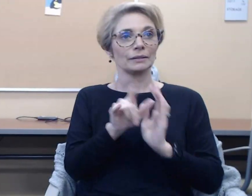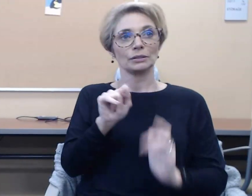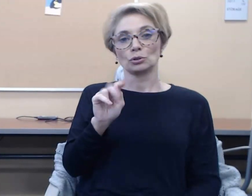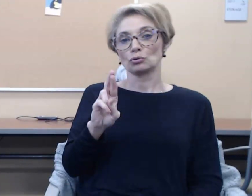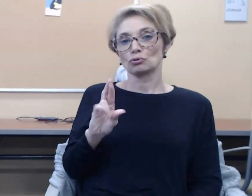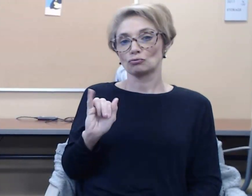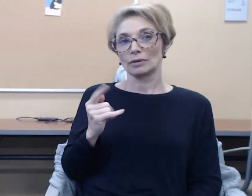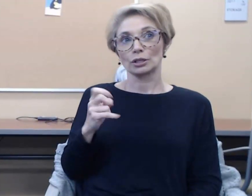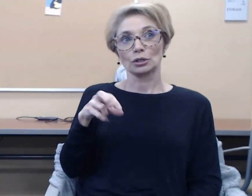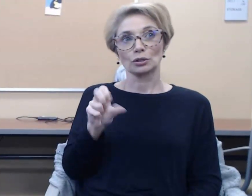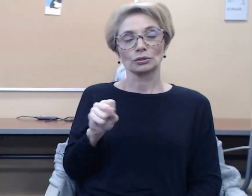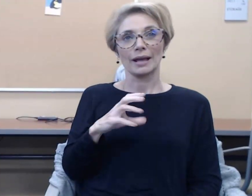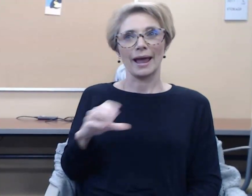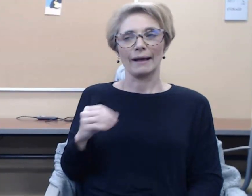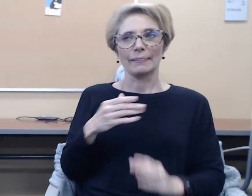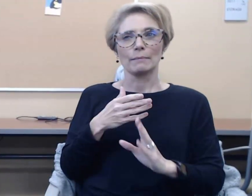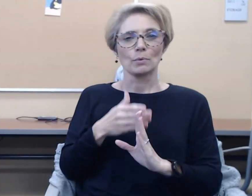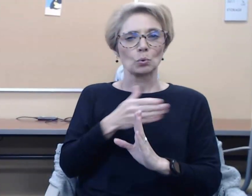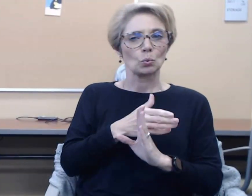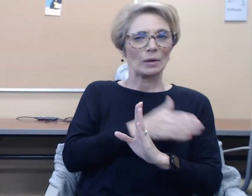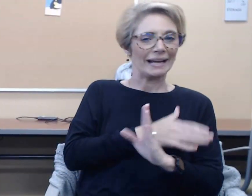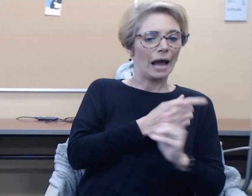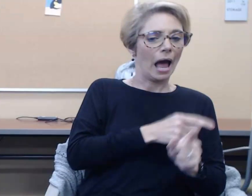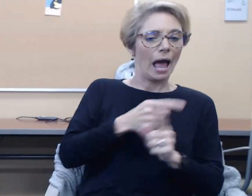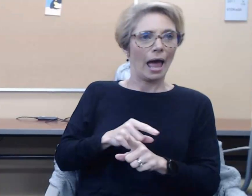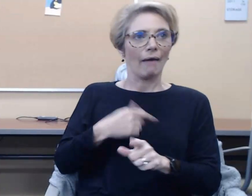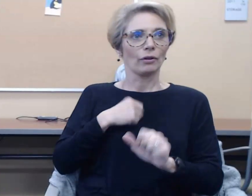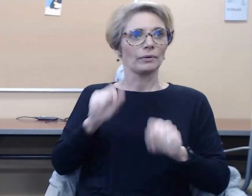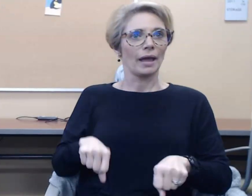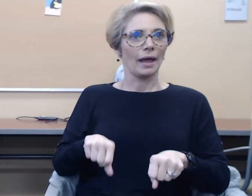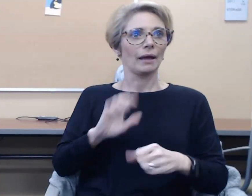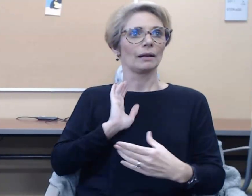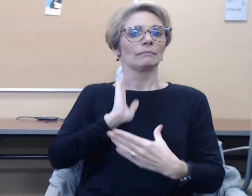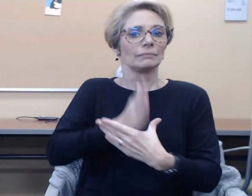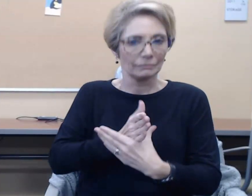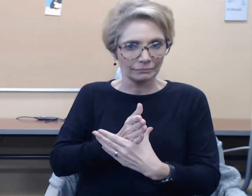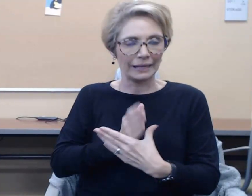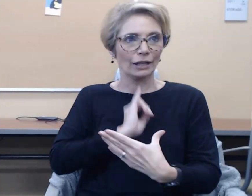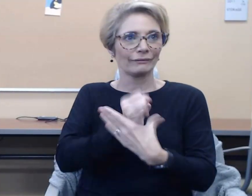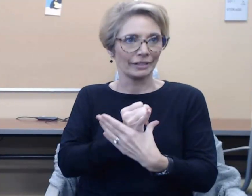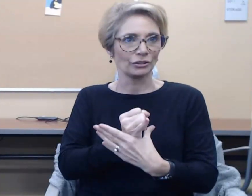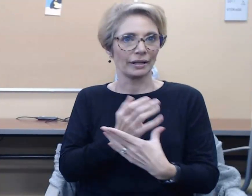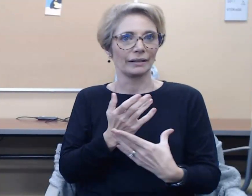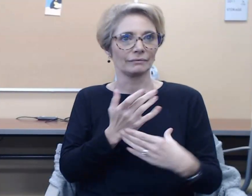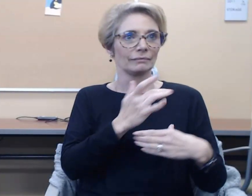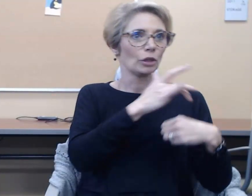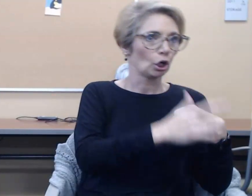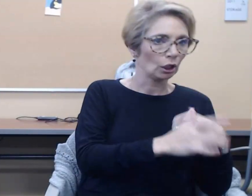the precursors. That way you can have intervention at those various stages that I mentioned, the early, moderate, and